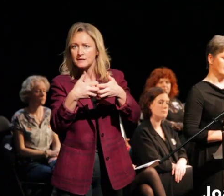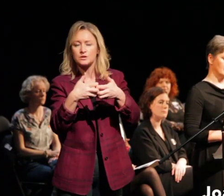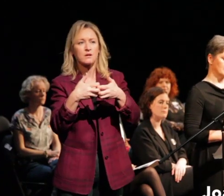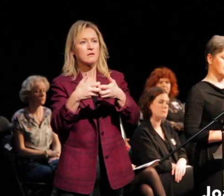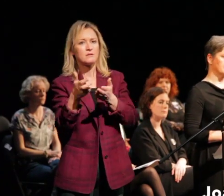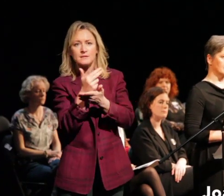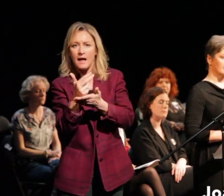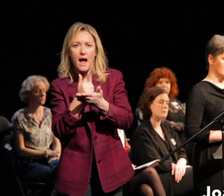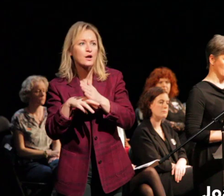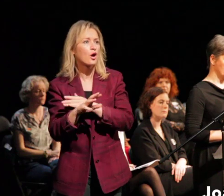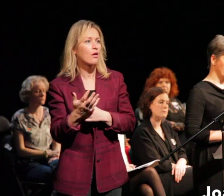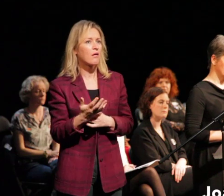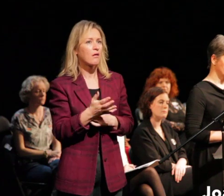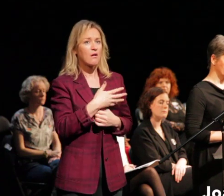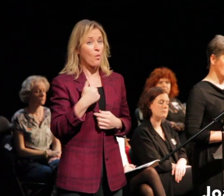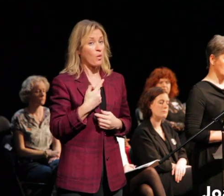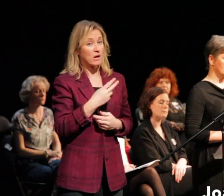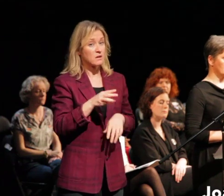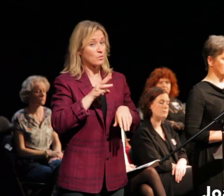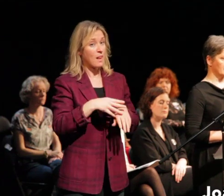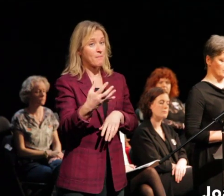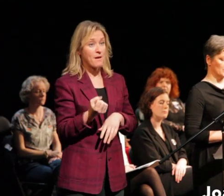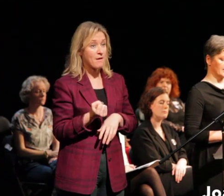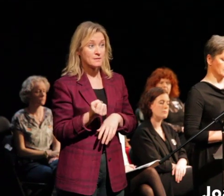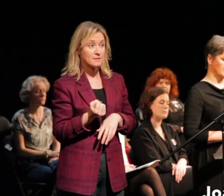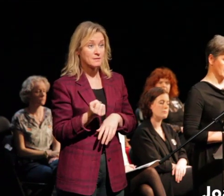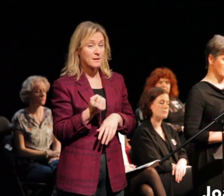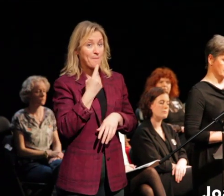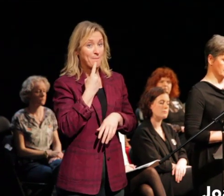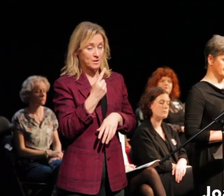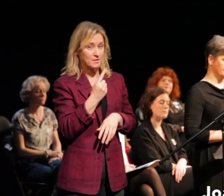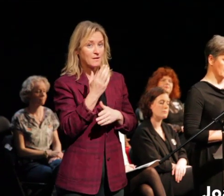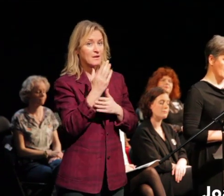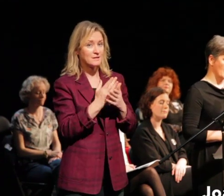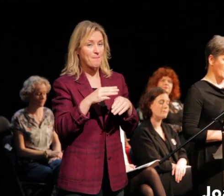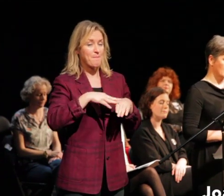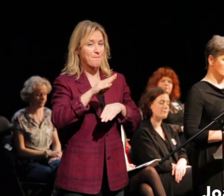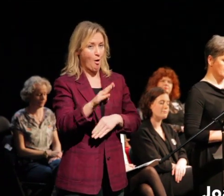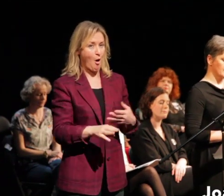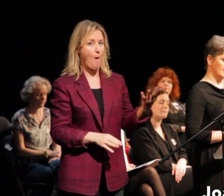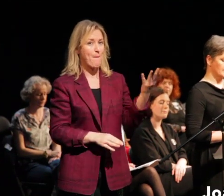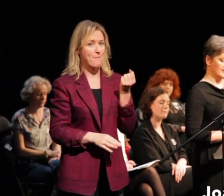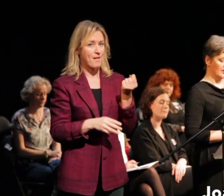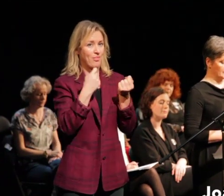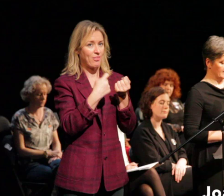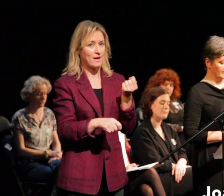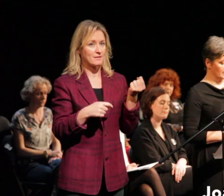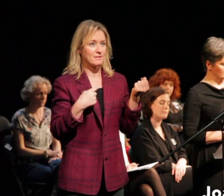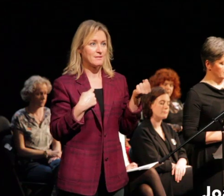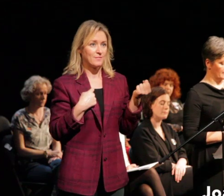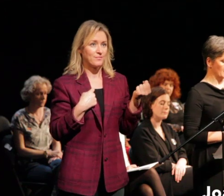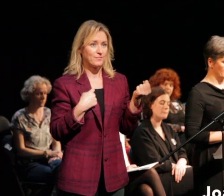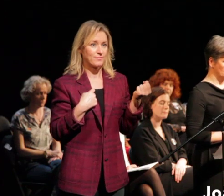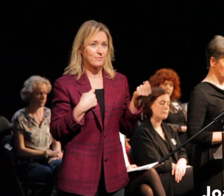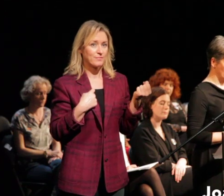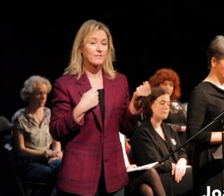consider ourselves to be particularly well paid, but some of us are more equal than others. I come from the relatively unthreatening